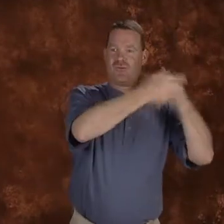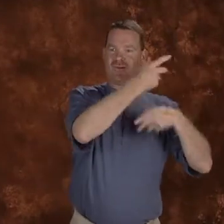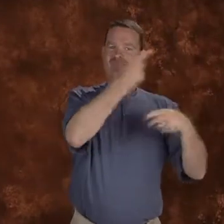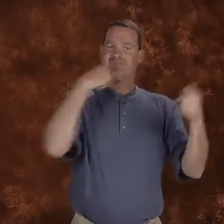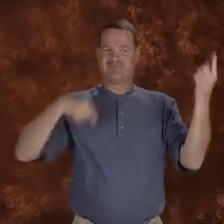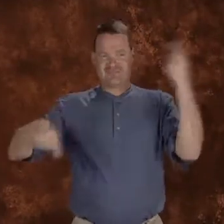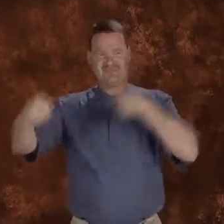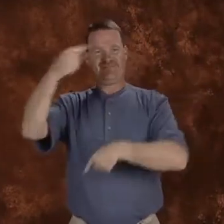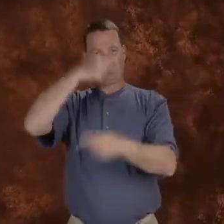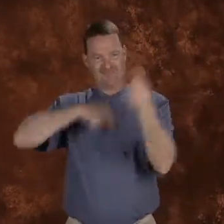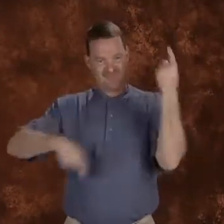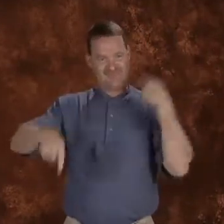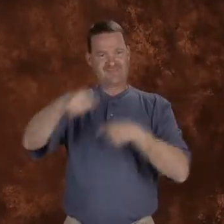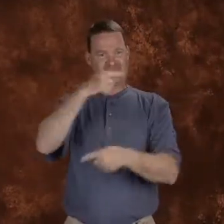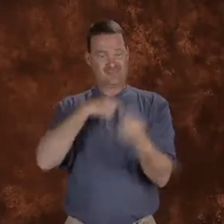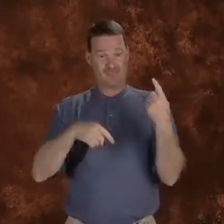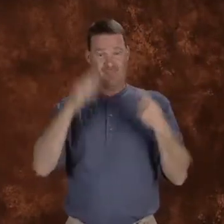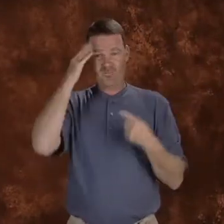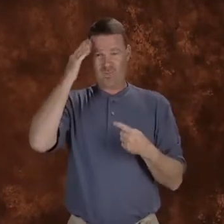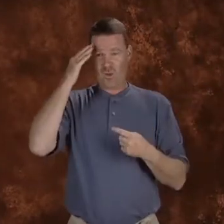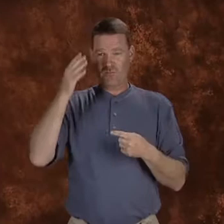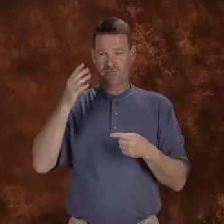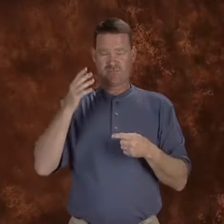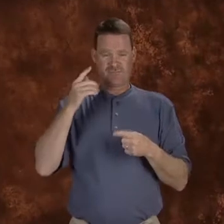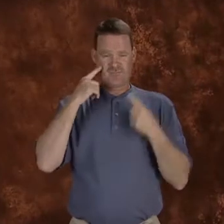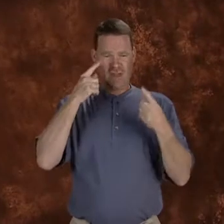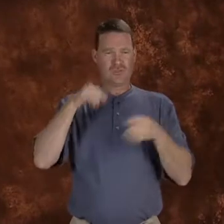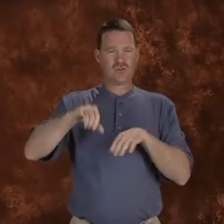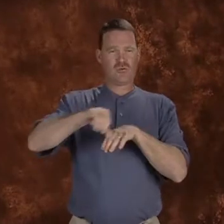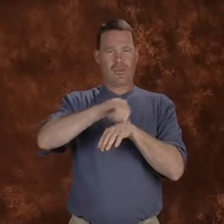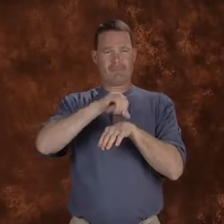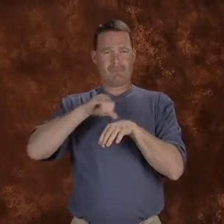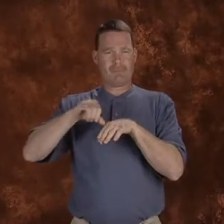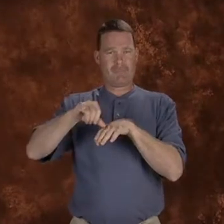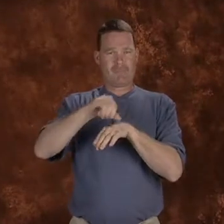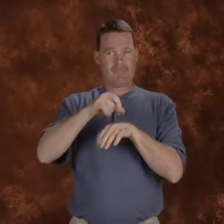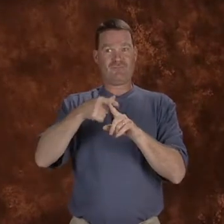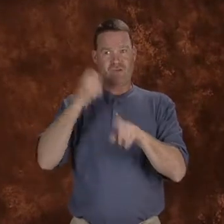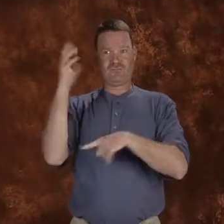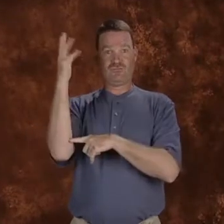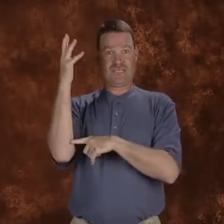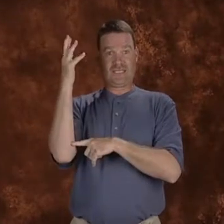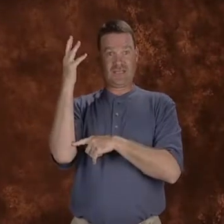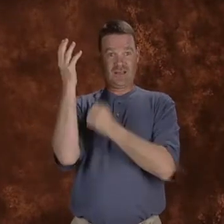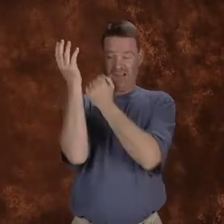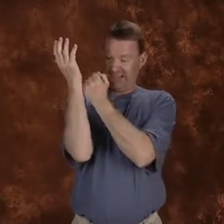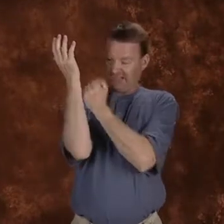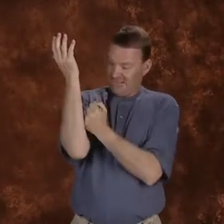and release more oxygen. And that's really the cycle.